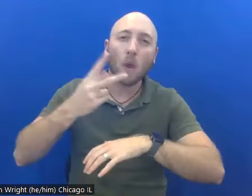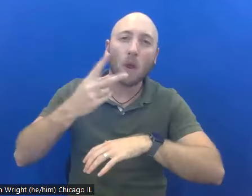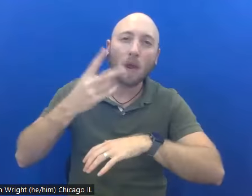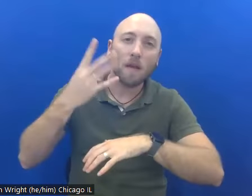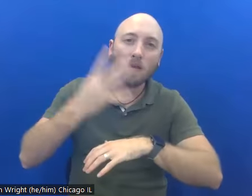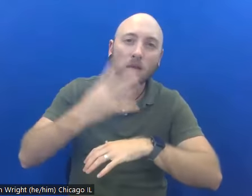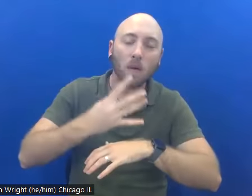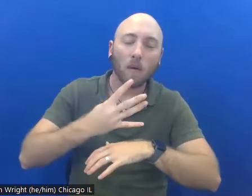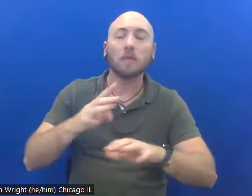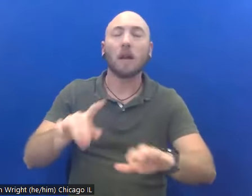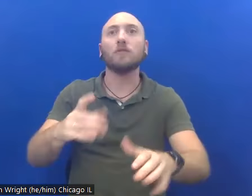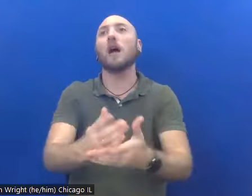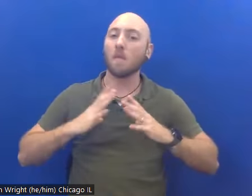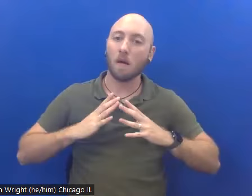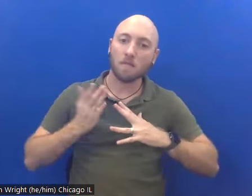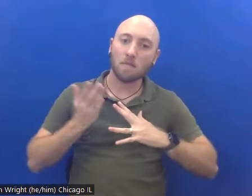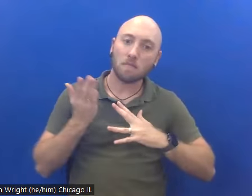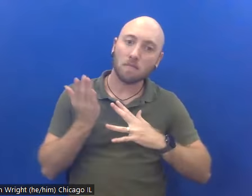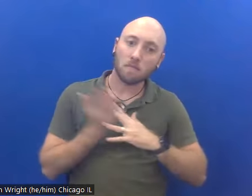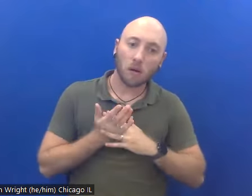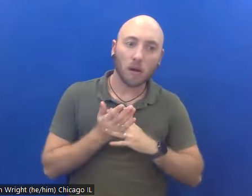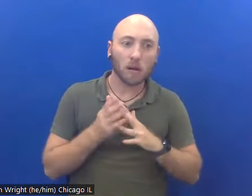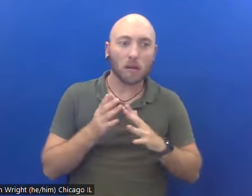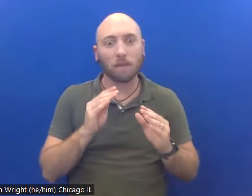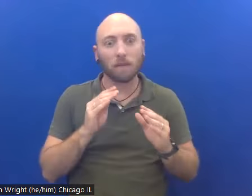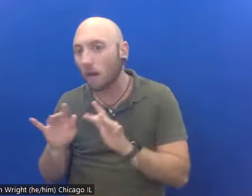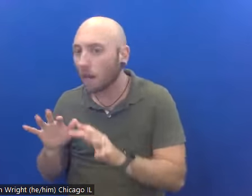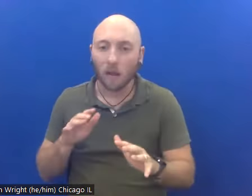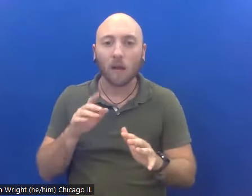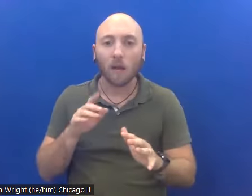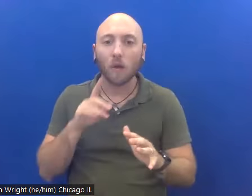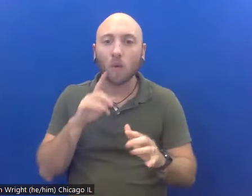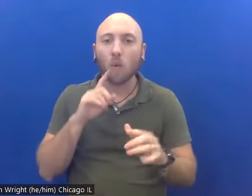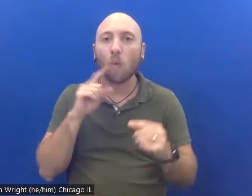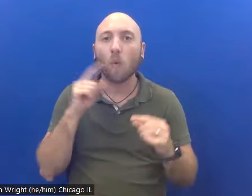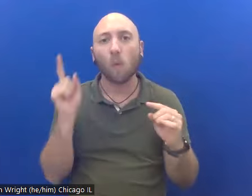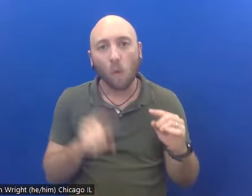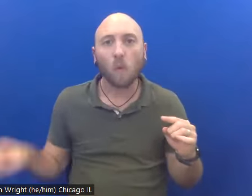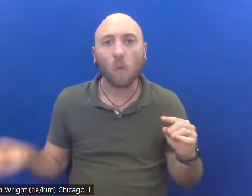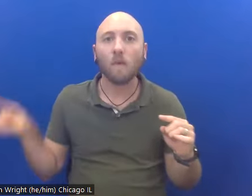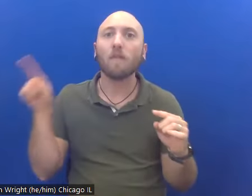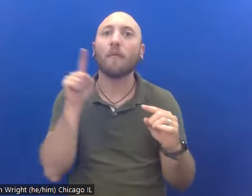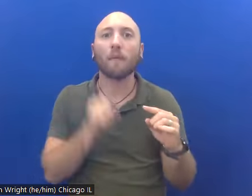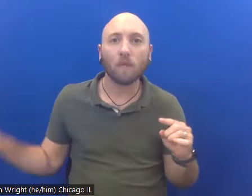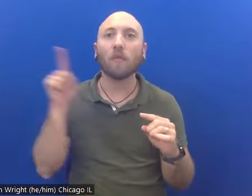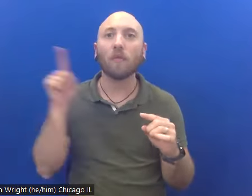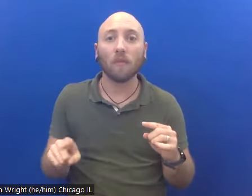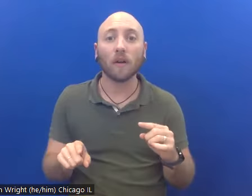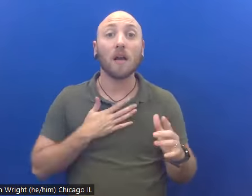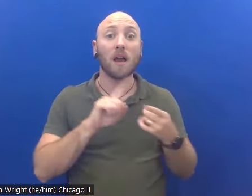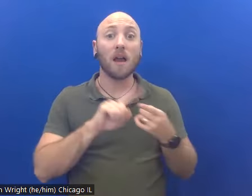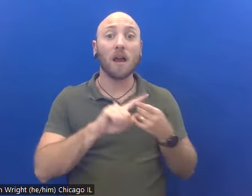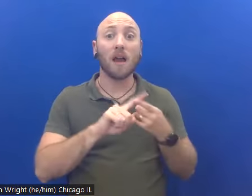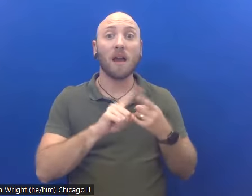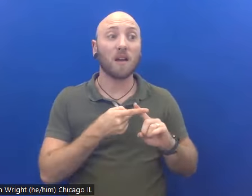it. And like I said, over the course of time, I mean, I pretty much stopped communicating with people. I know,